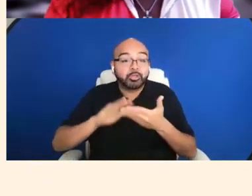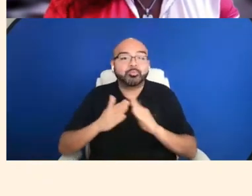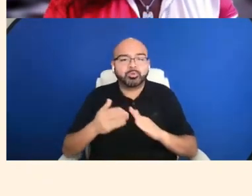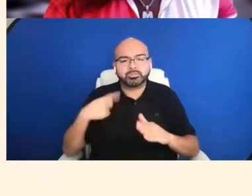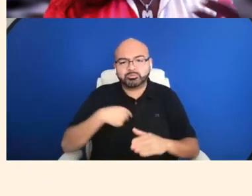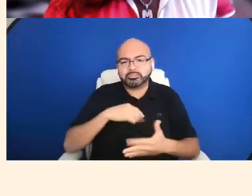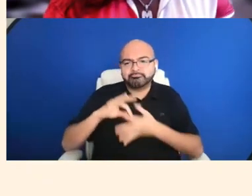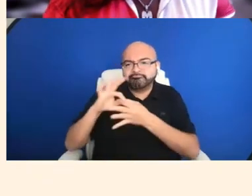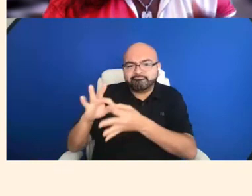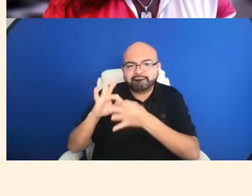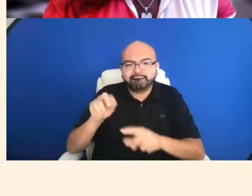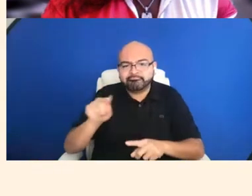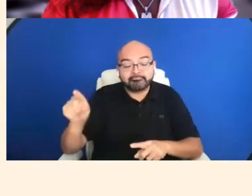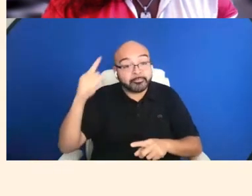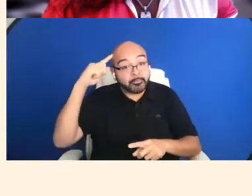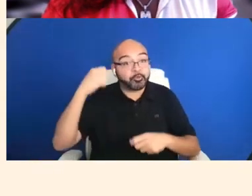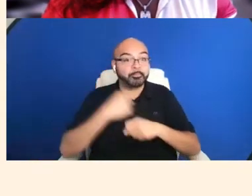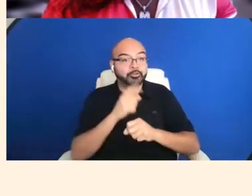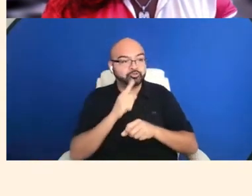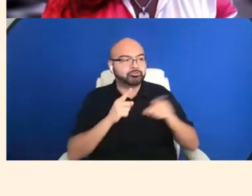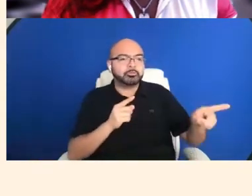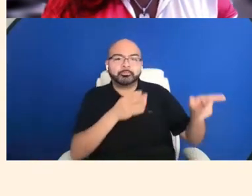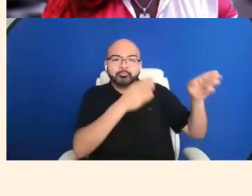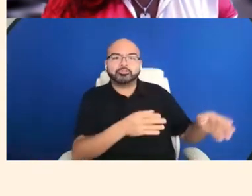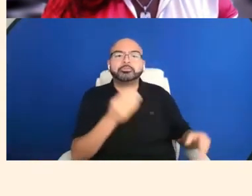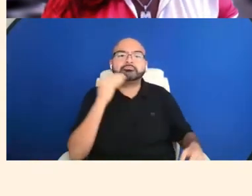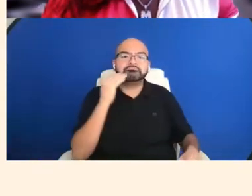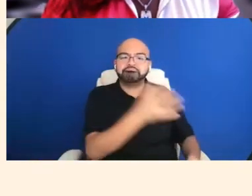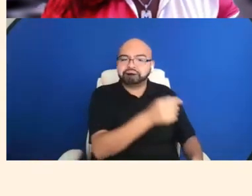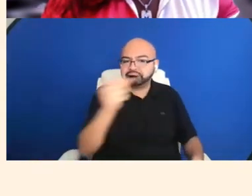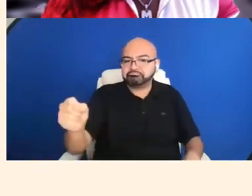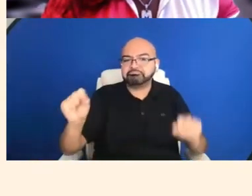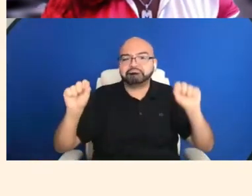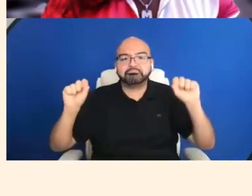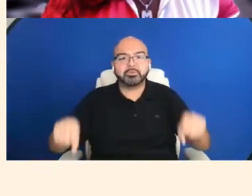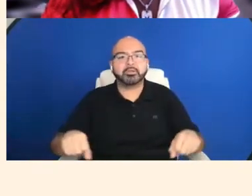ties to ensure housing.